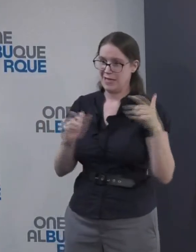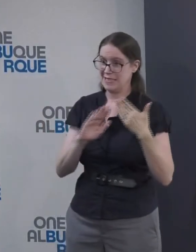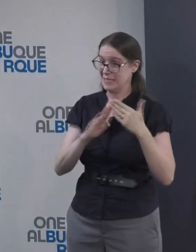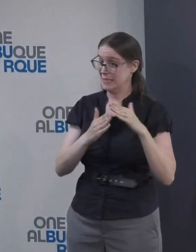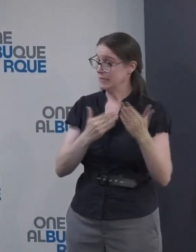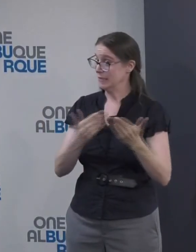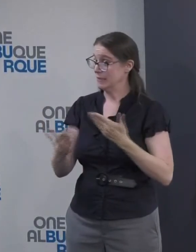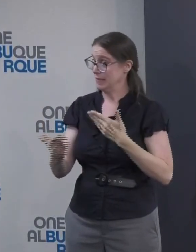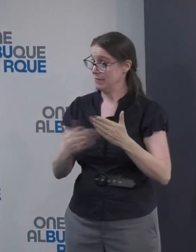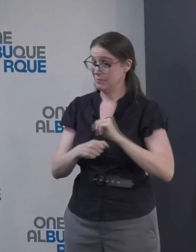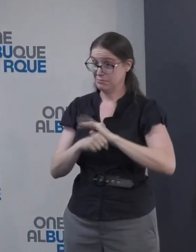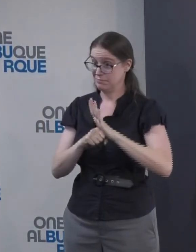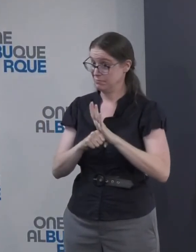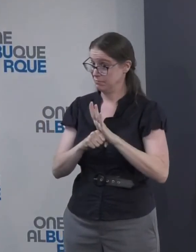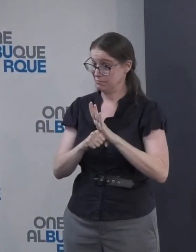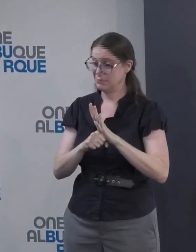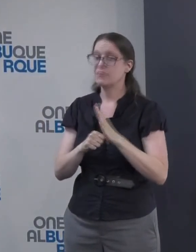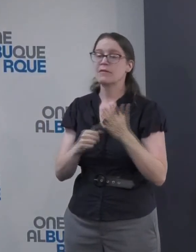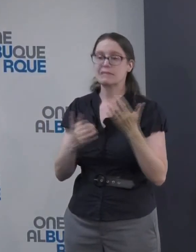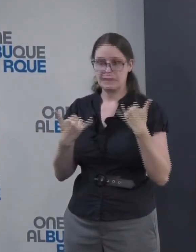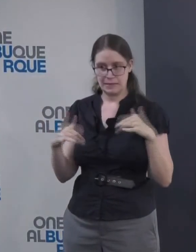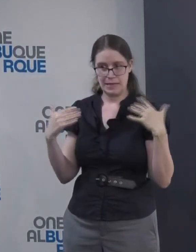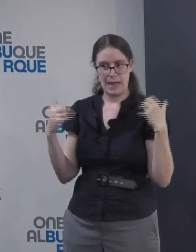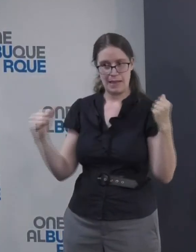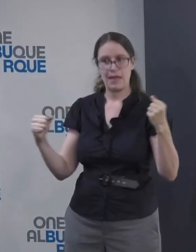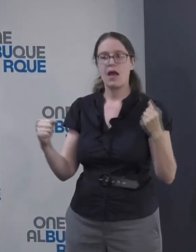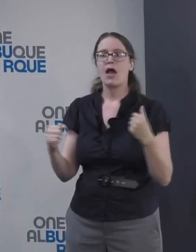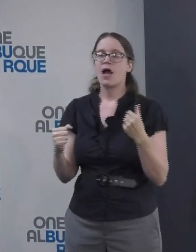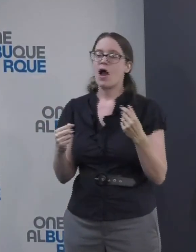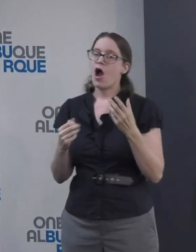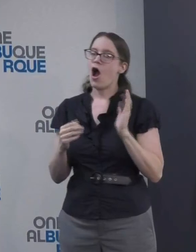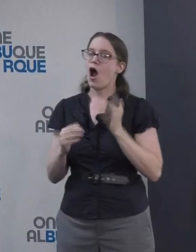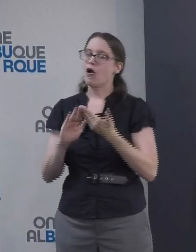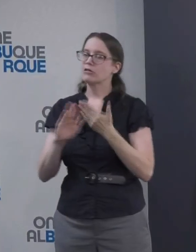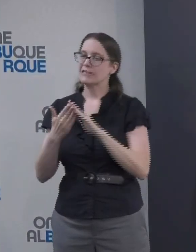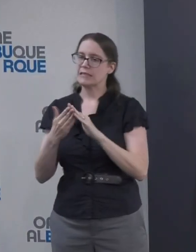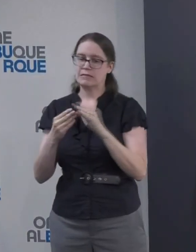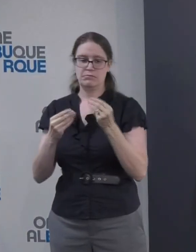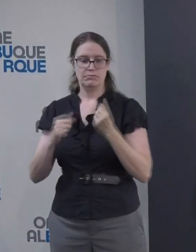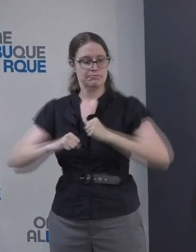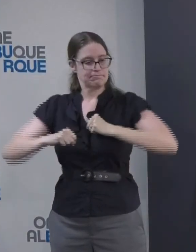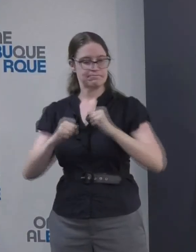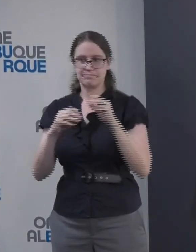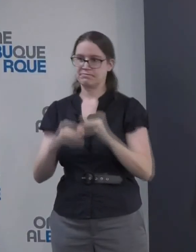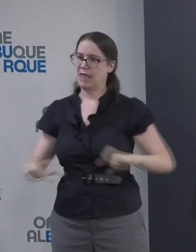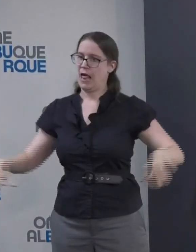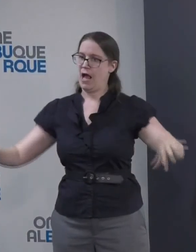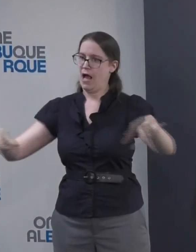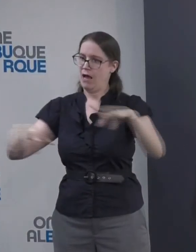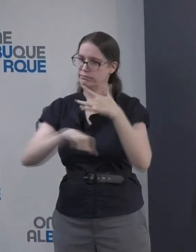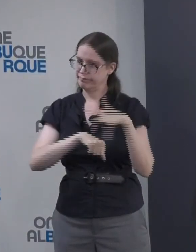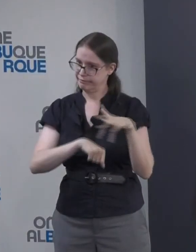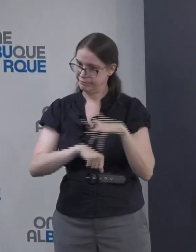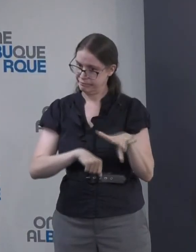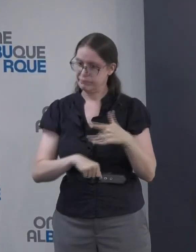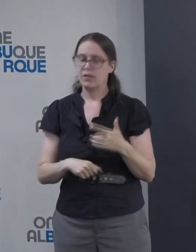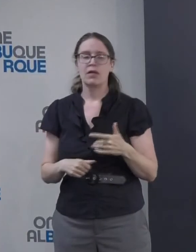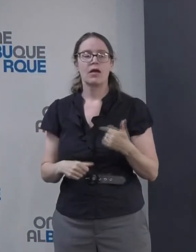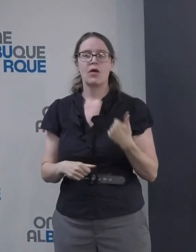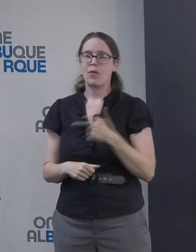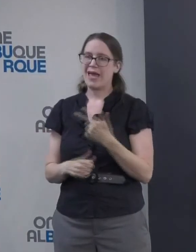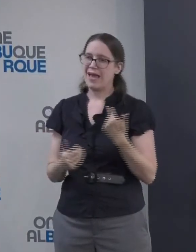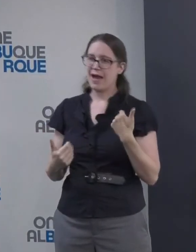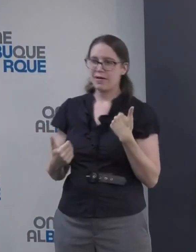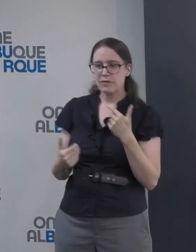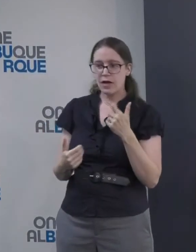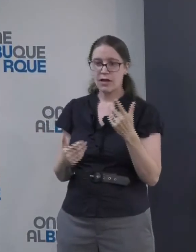corona. And we're a city that has lots of land available. And we're a city that has also demonstrated this sort of quality of